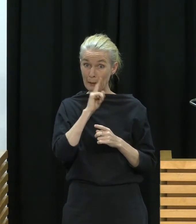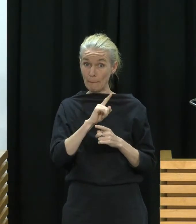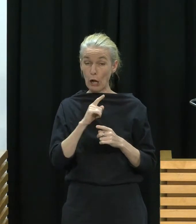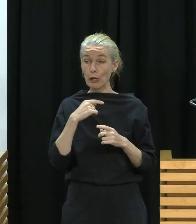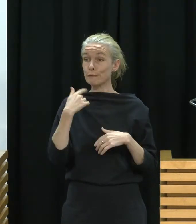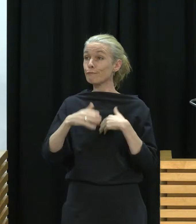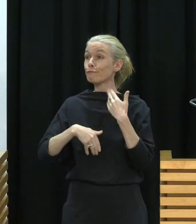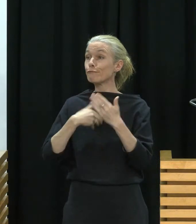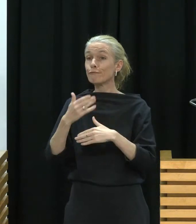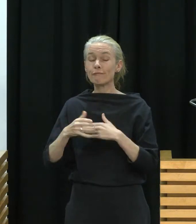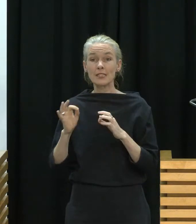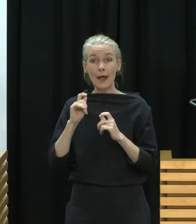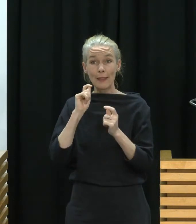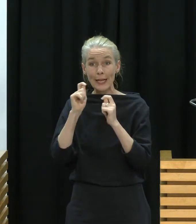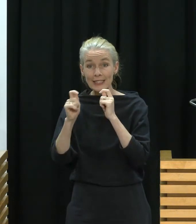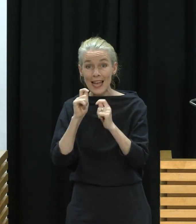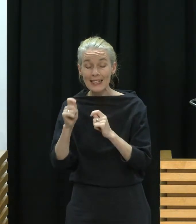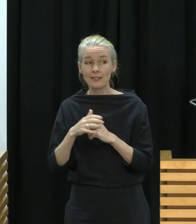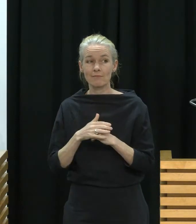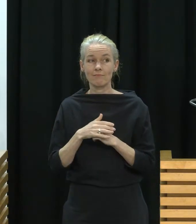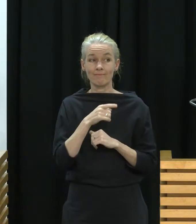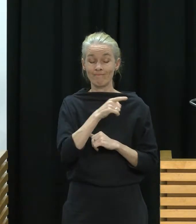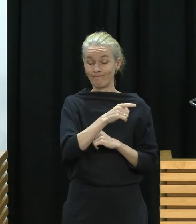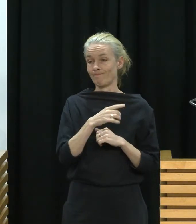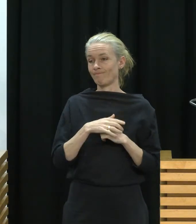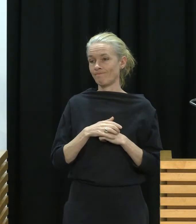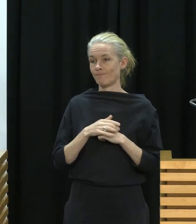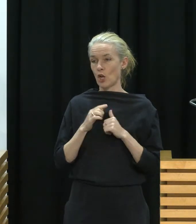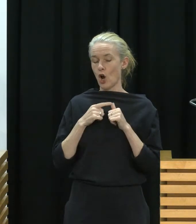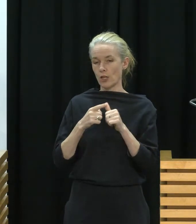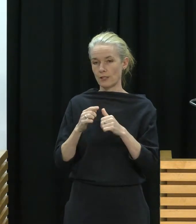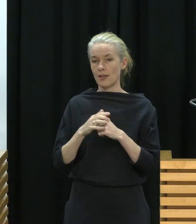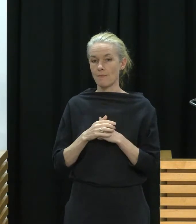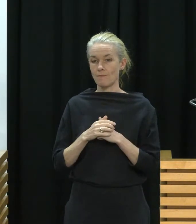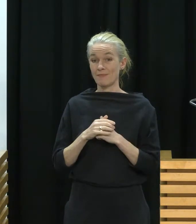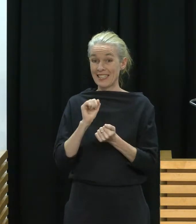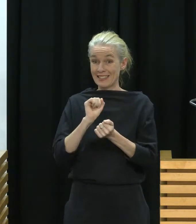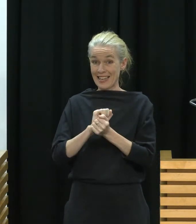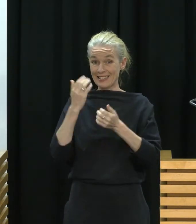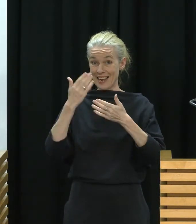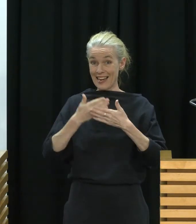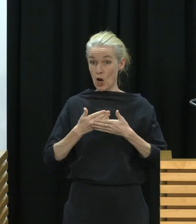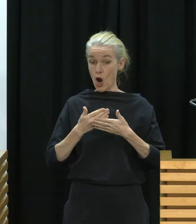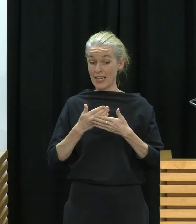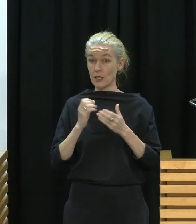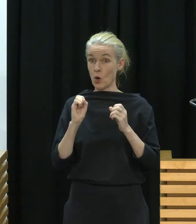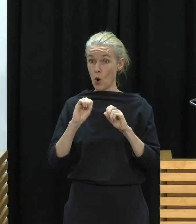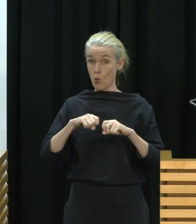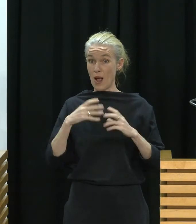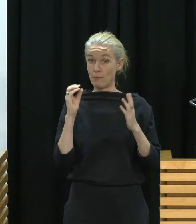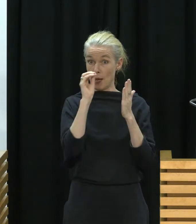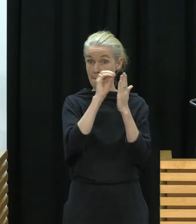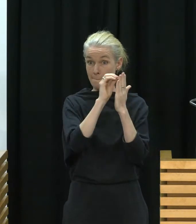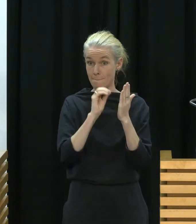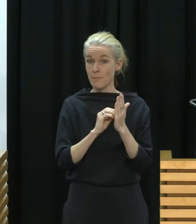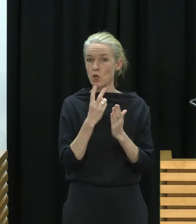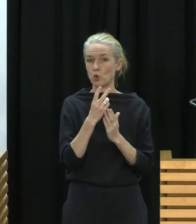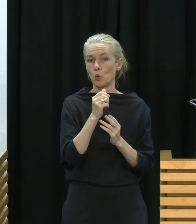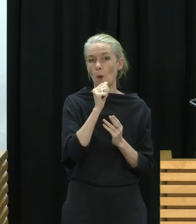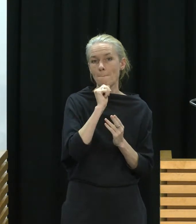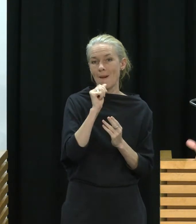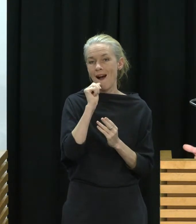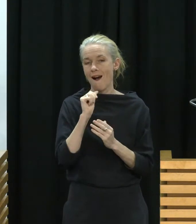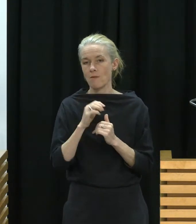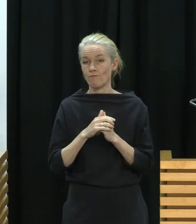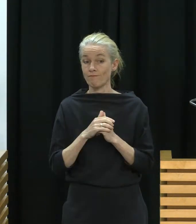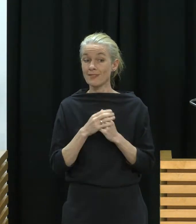the 2 bars on Saturday evening. Some are some are classified as people who need to isolate